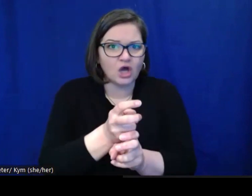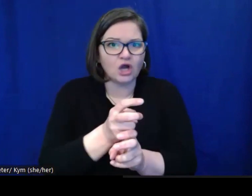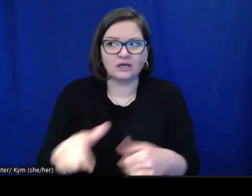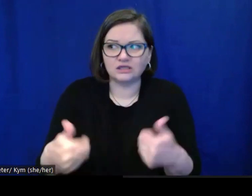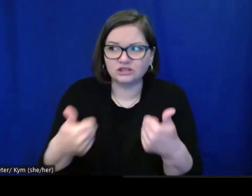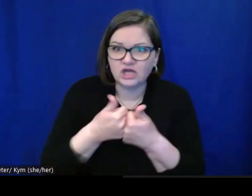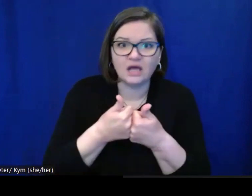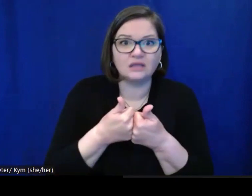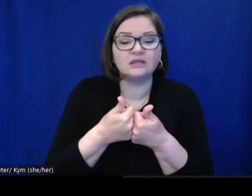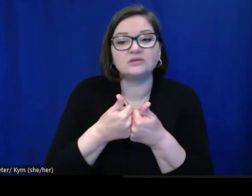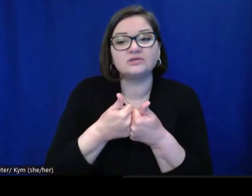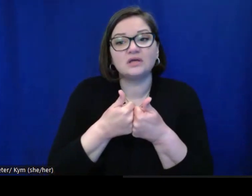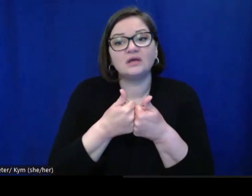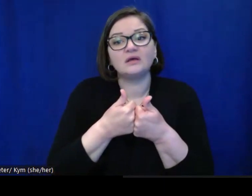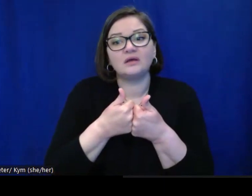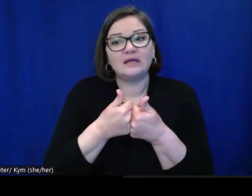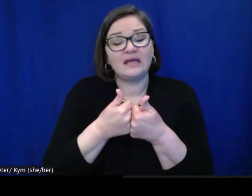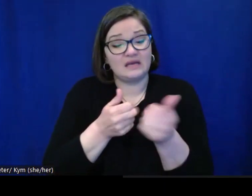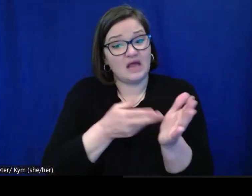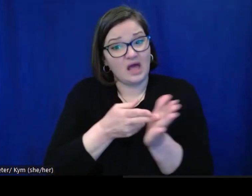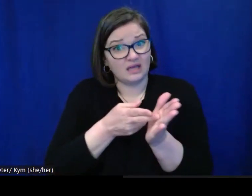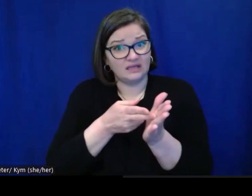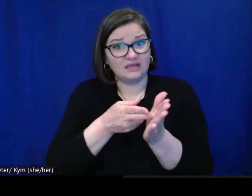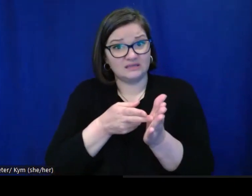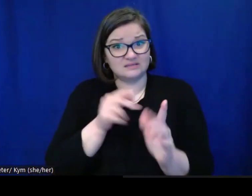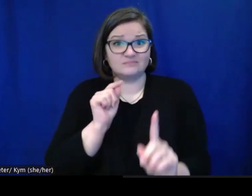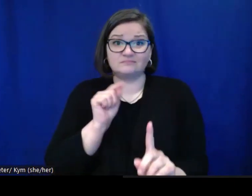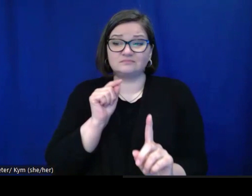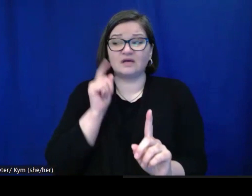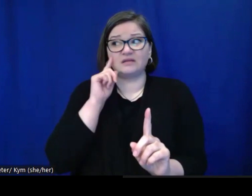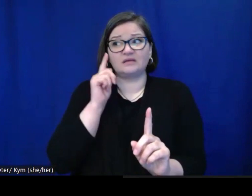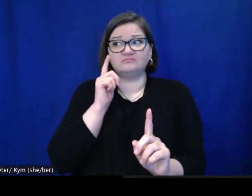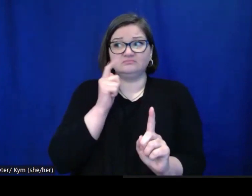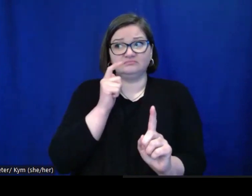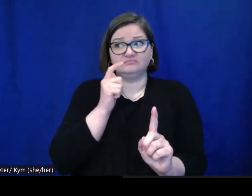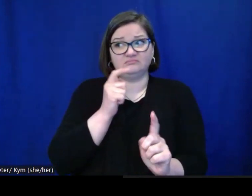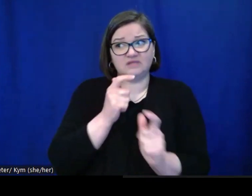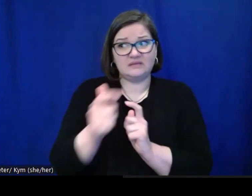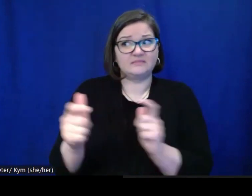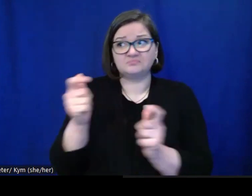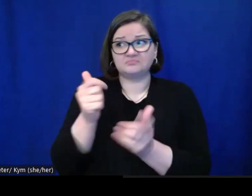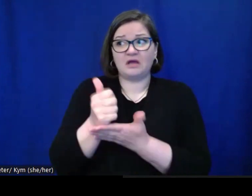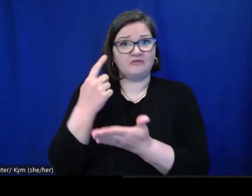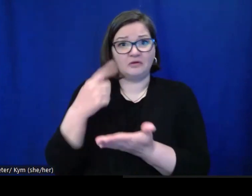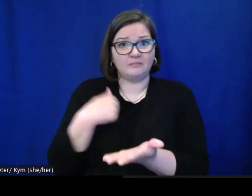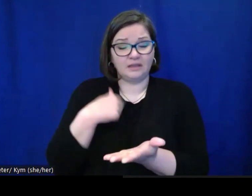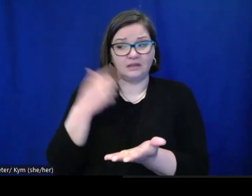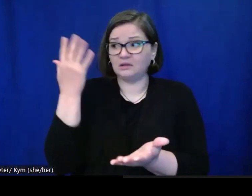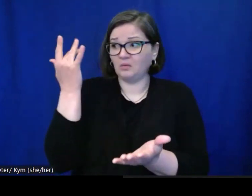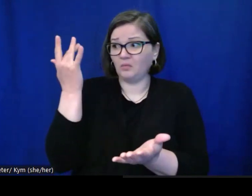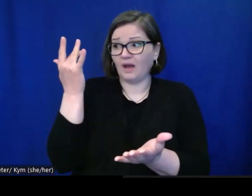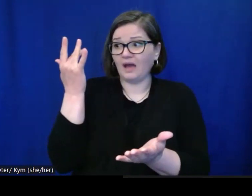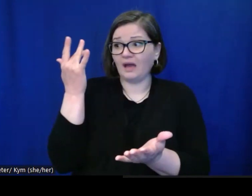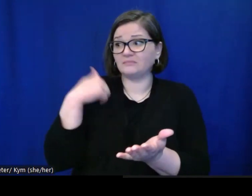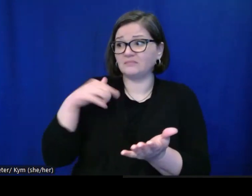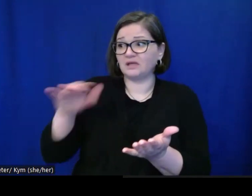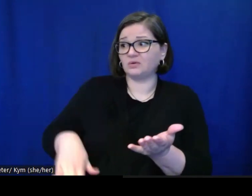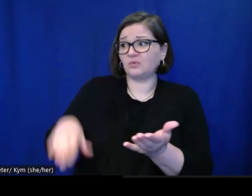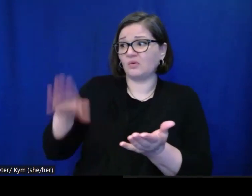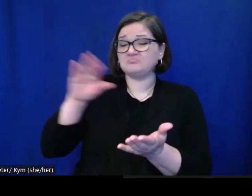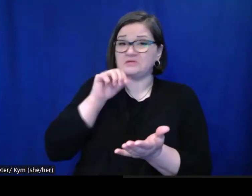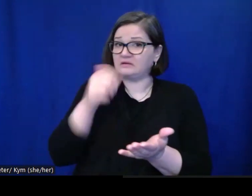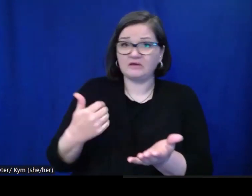challenging. And I think that honestly has been the biggest help for me, mainly because I didn't have that when I was younger. There